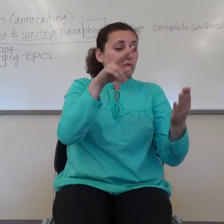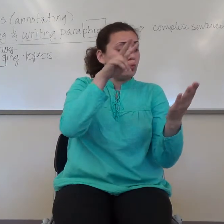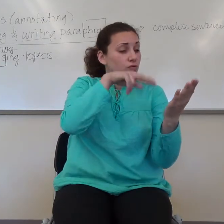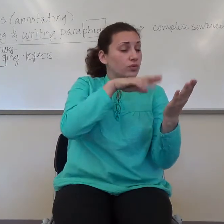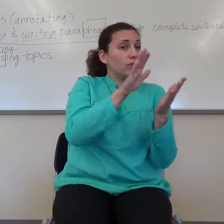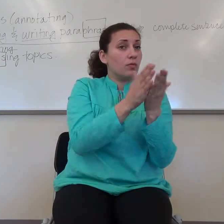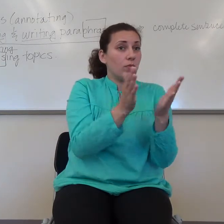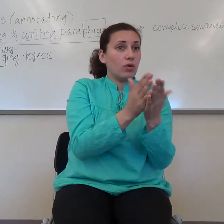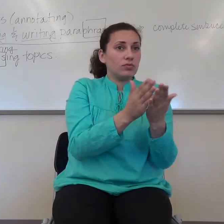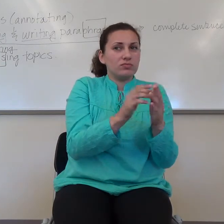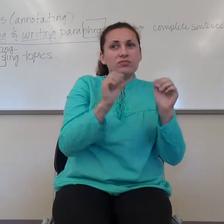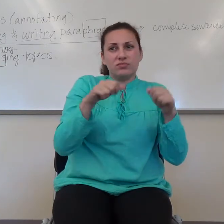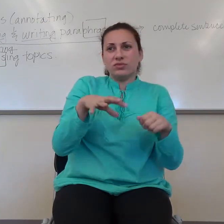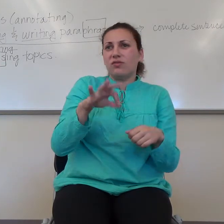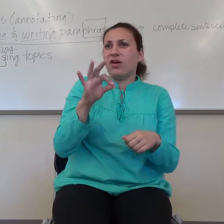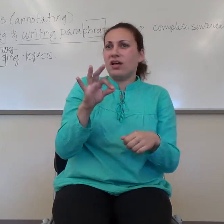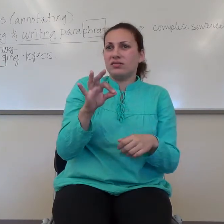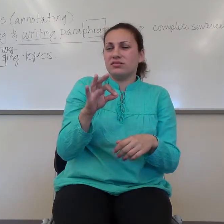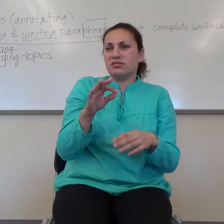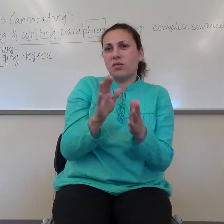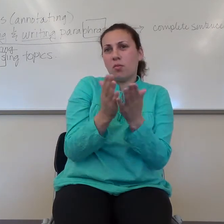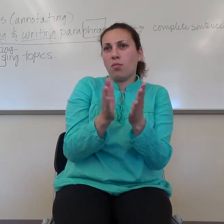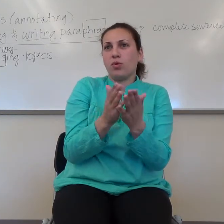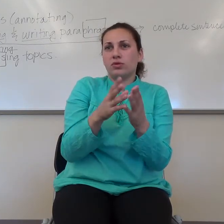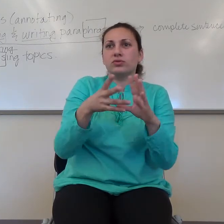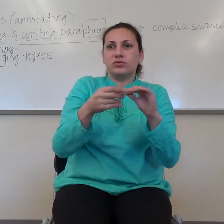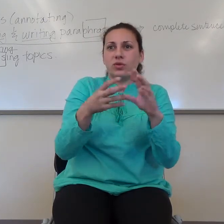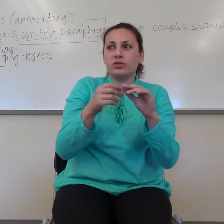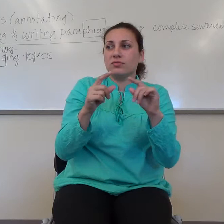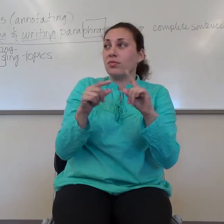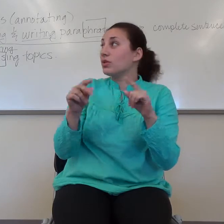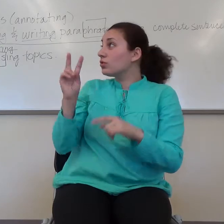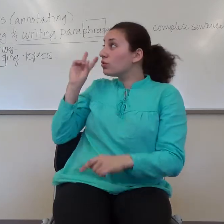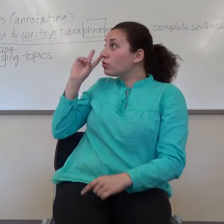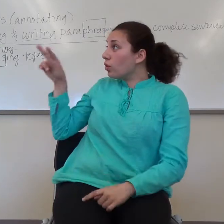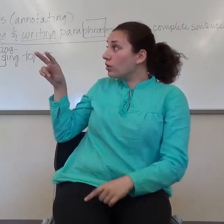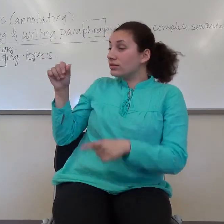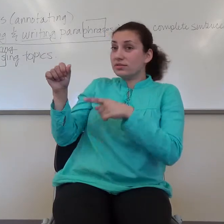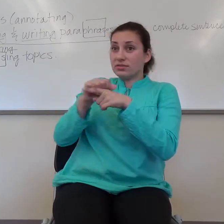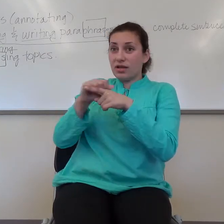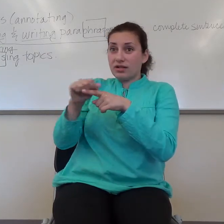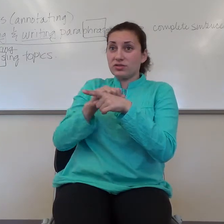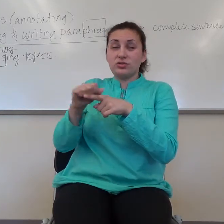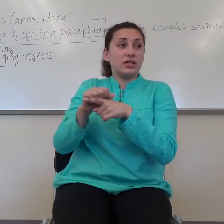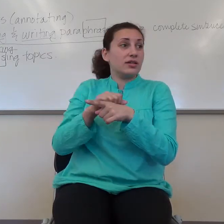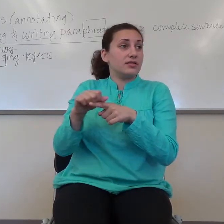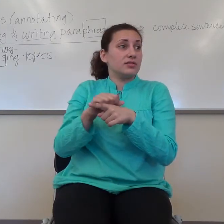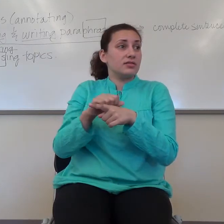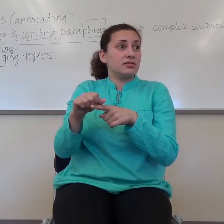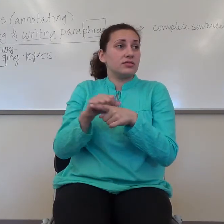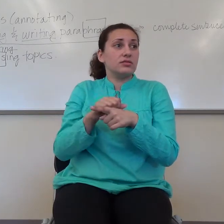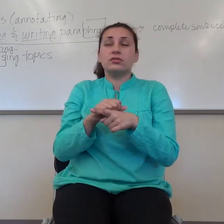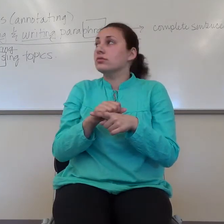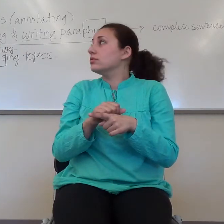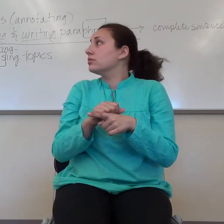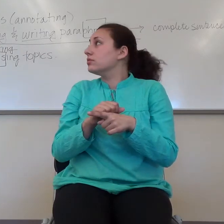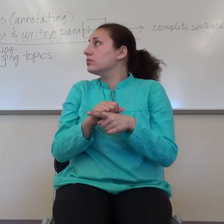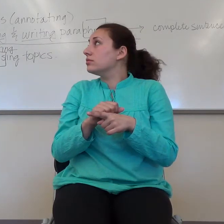these in the book, but if you look at this exercise for Lorraine Fleming, all she wants you to do